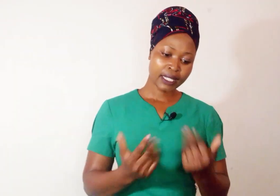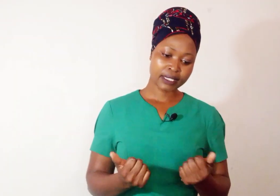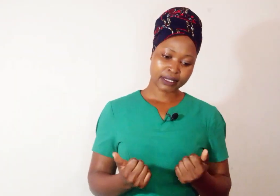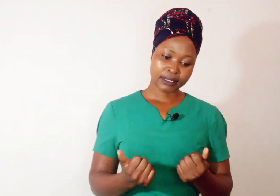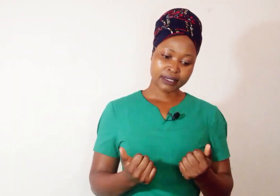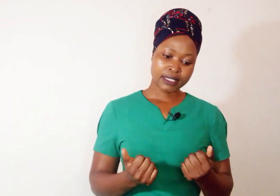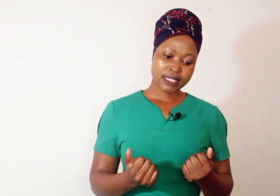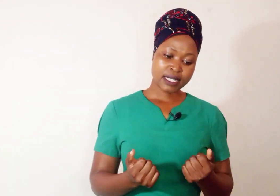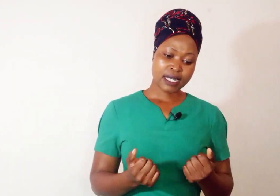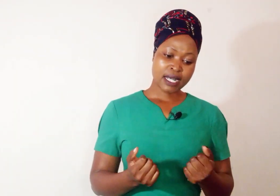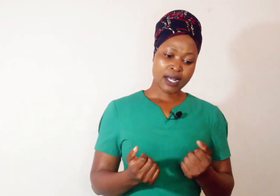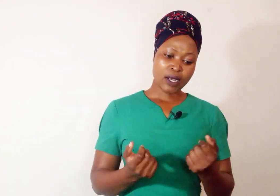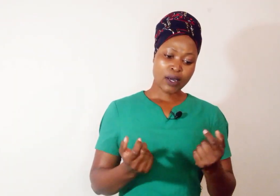And